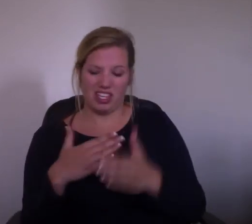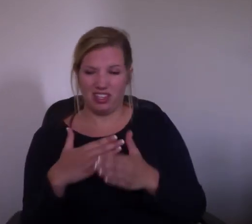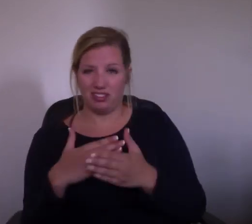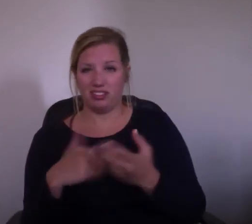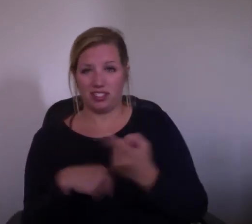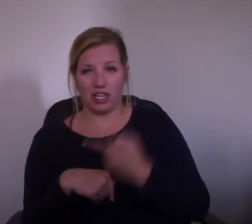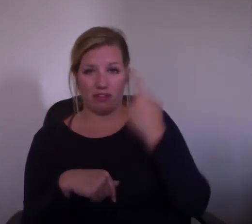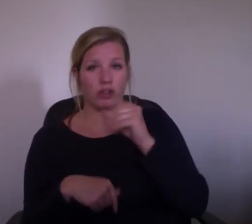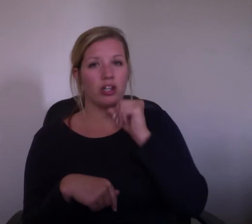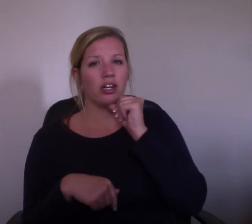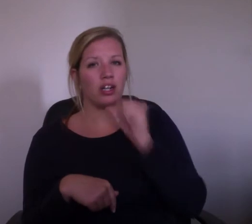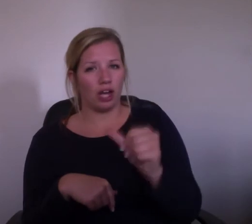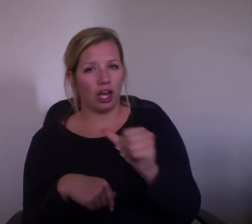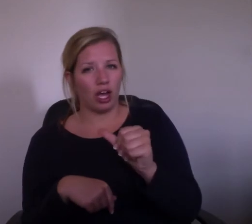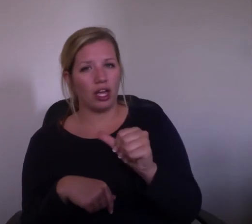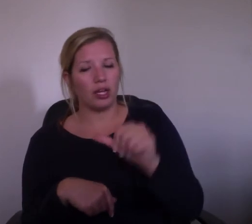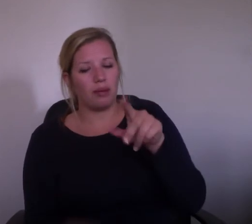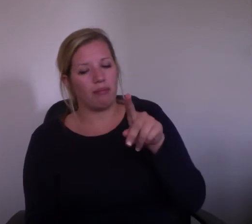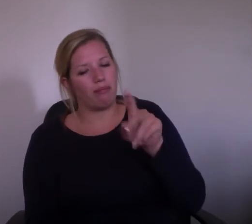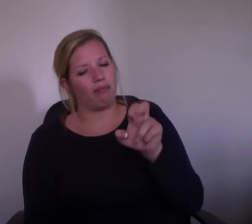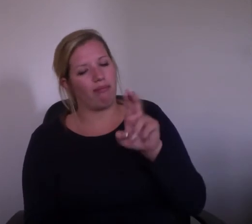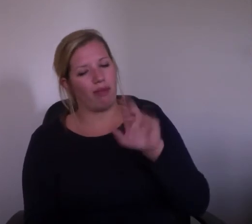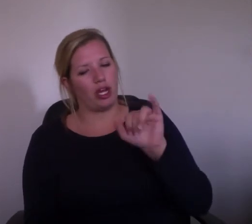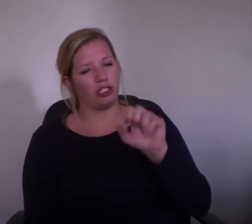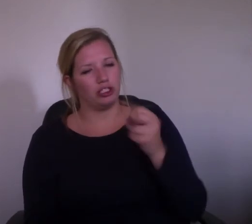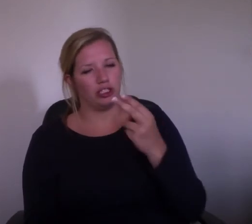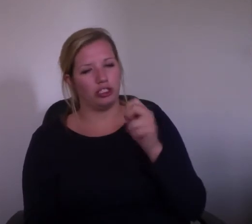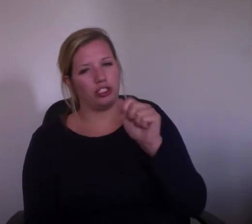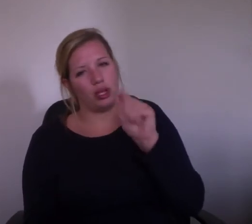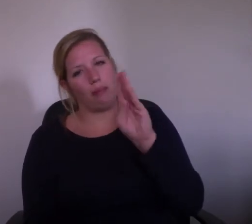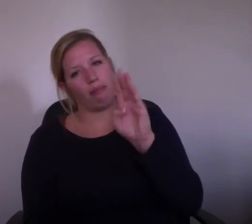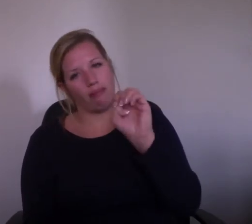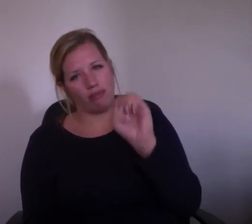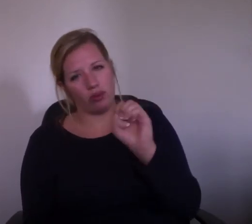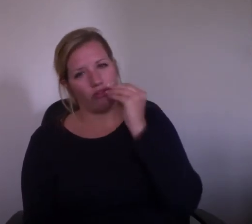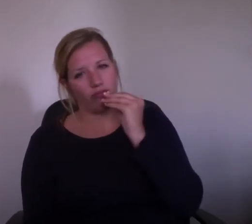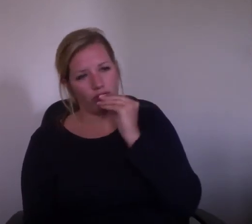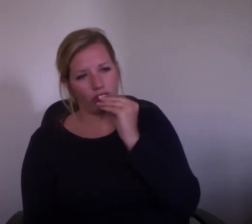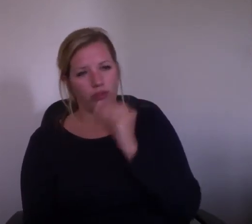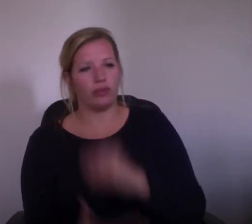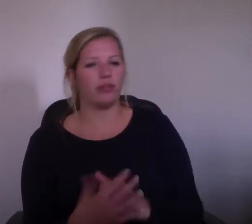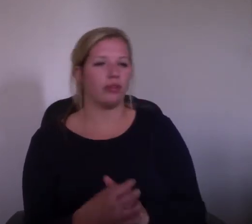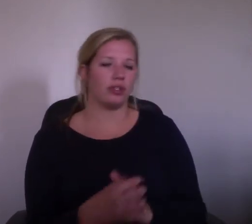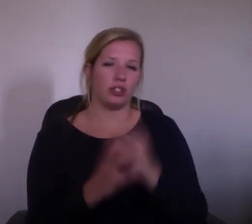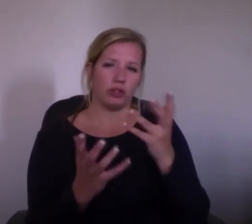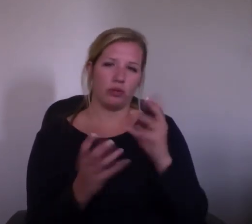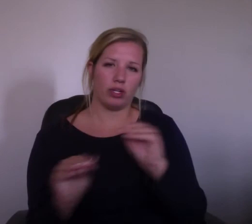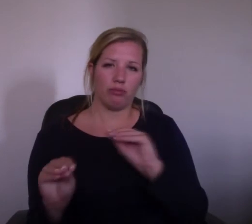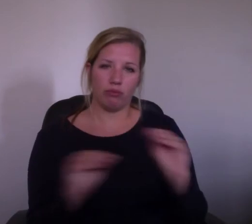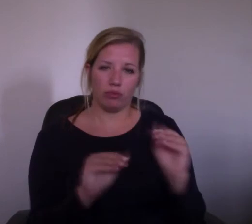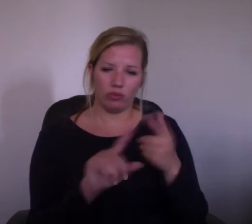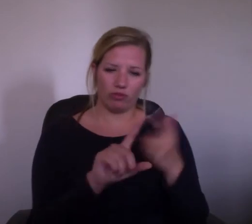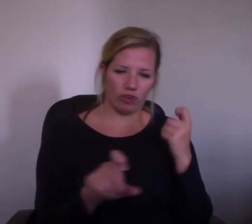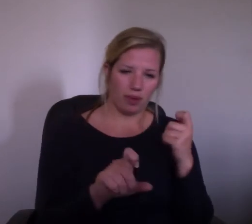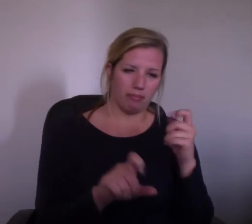them. So you're going to want to rotate those items in and out of your kit. Move them from your kit into your pantry and use them. Put the